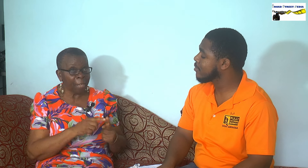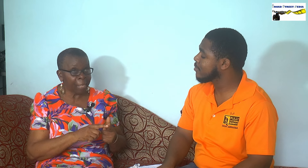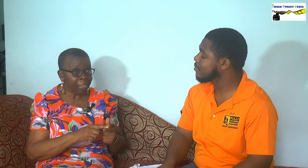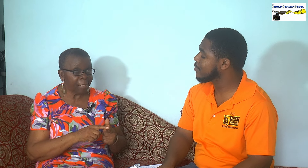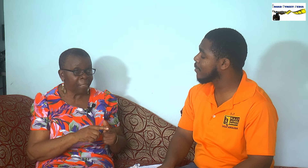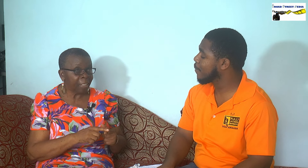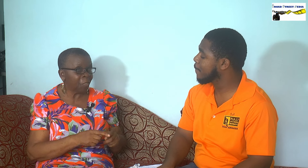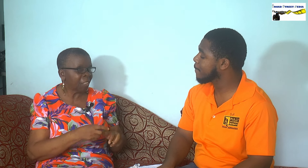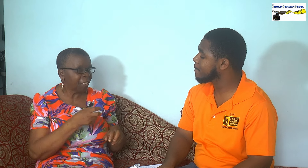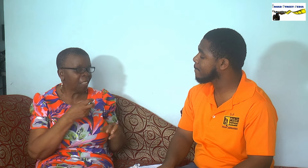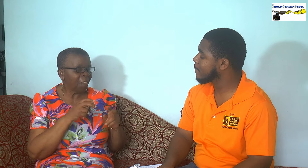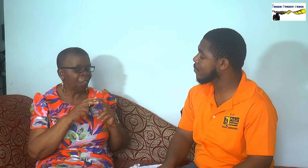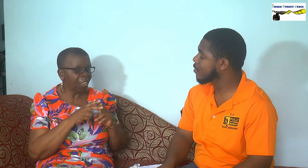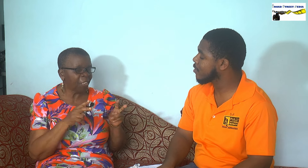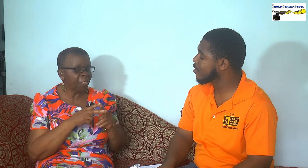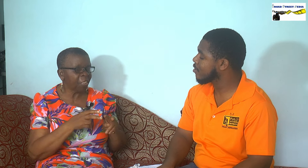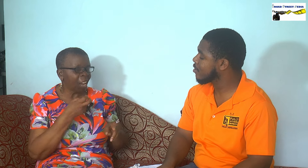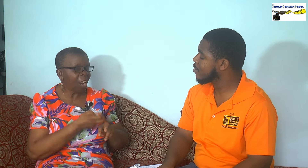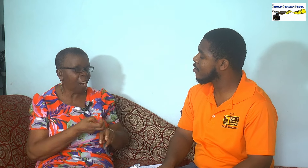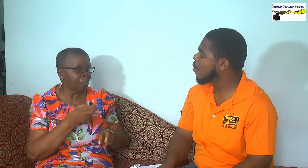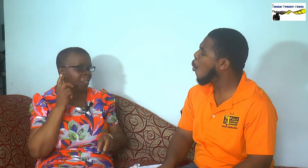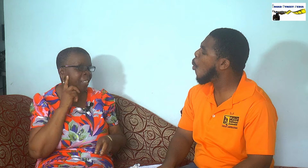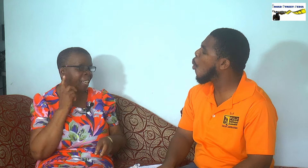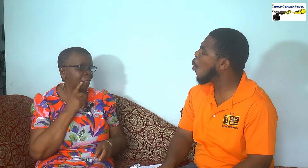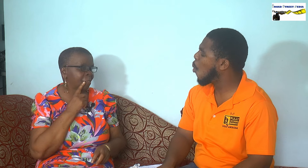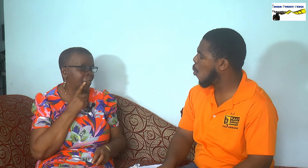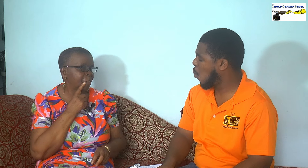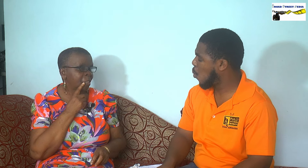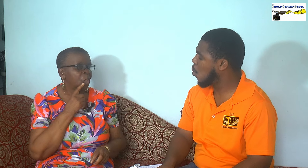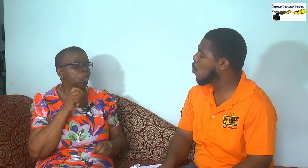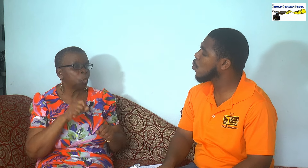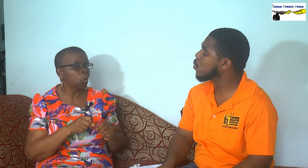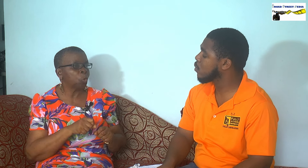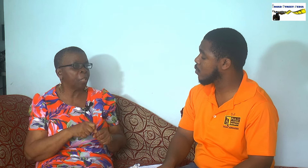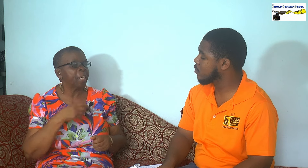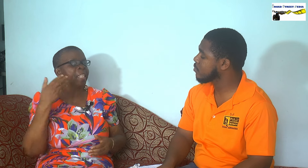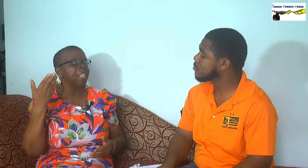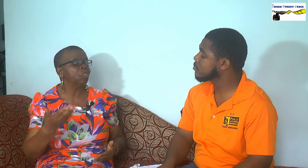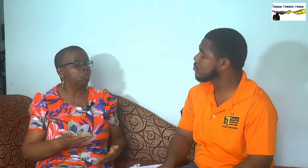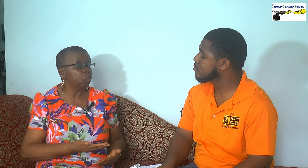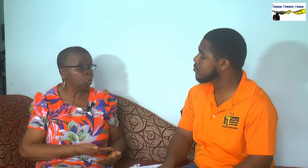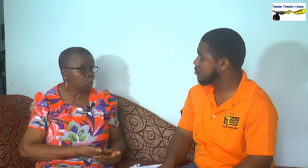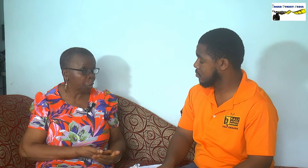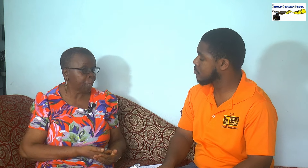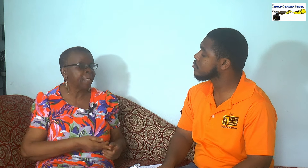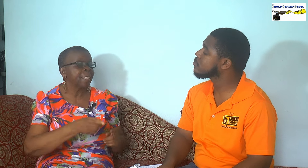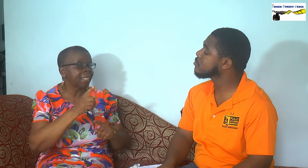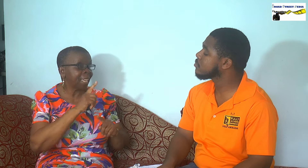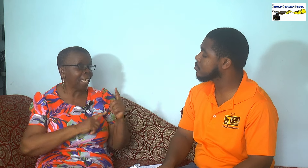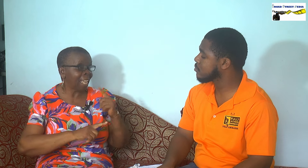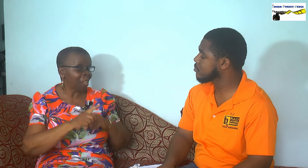Then it was very, very hard for the deaf. So they introduced sign